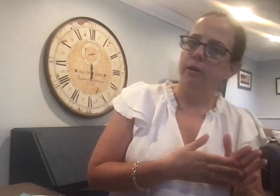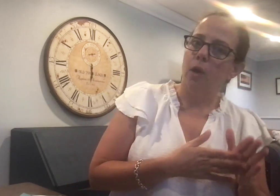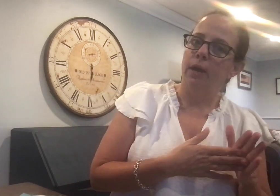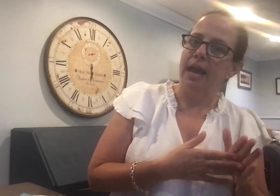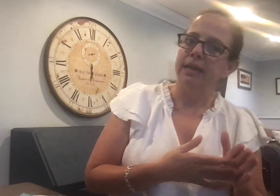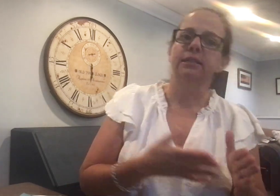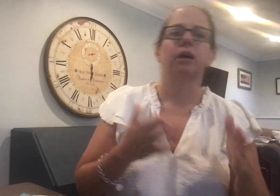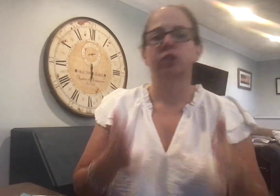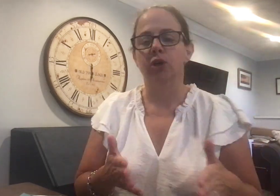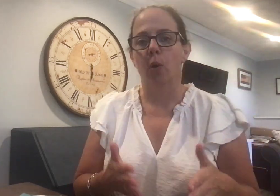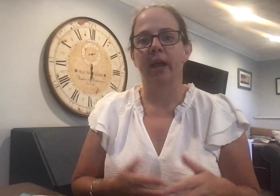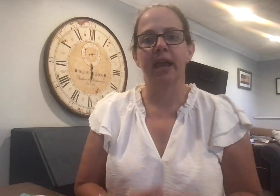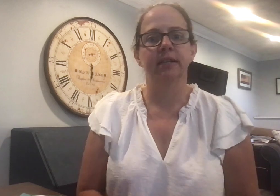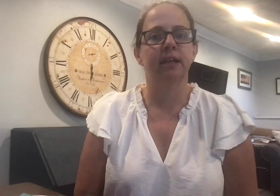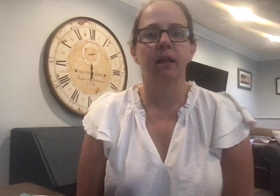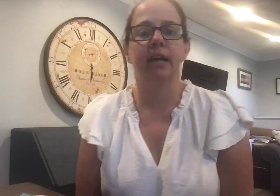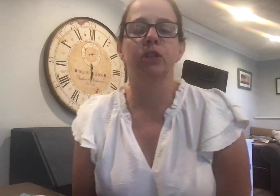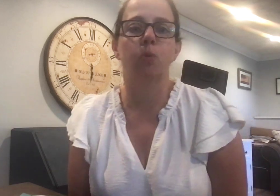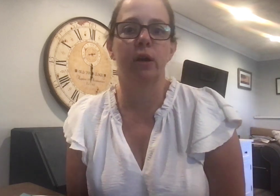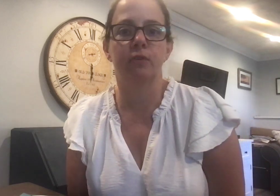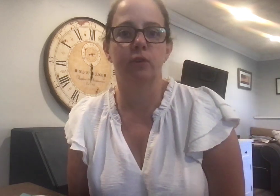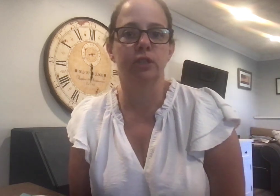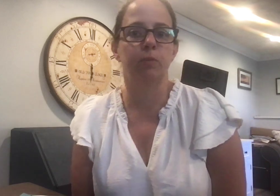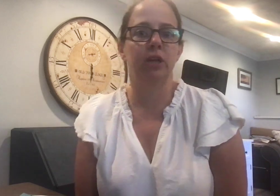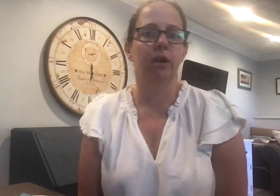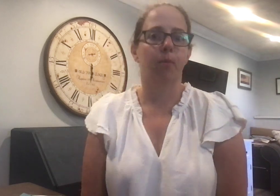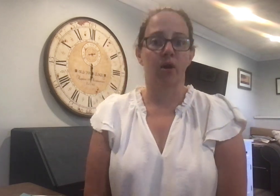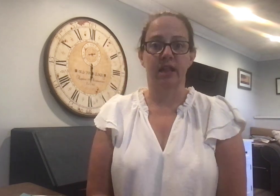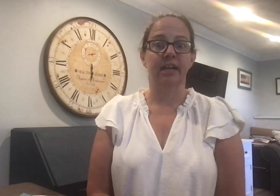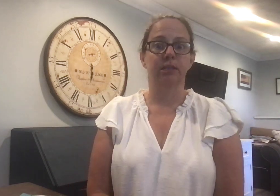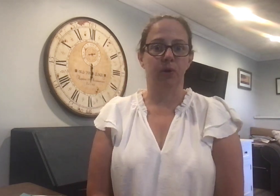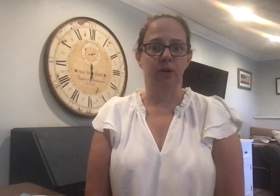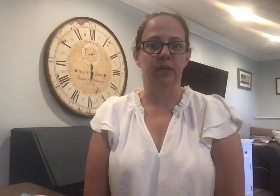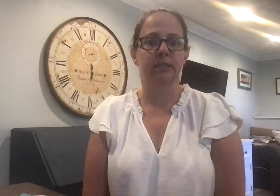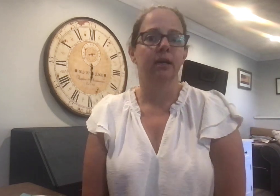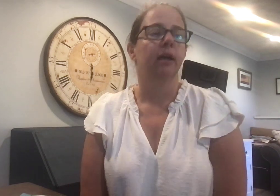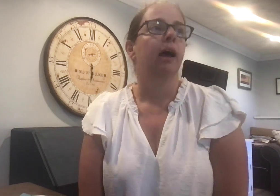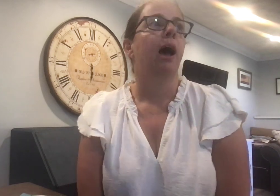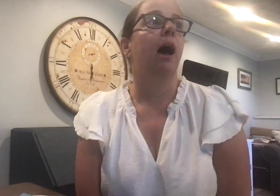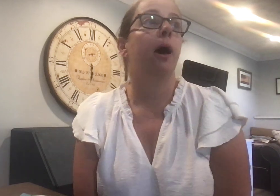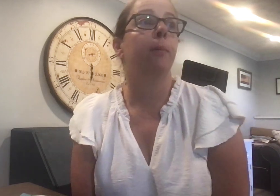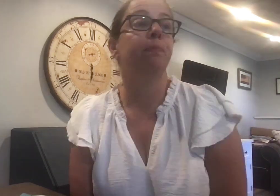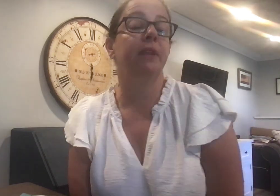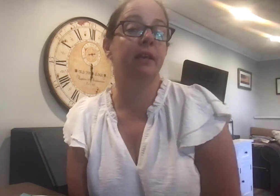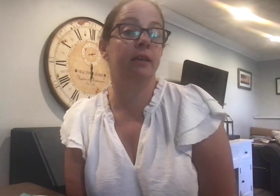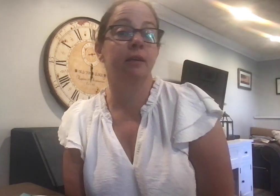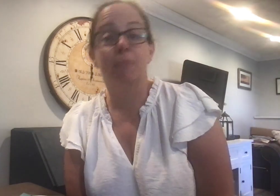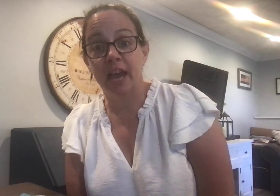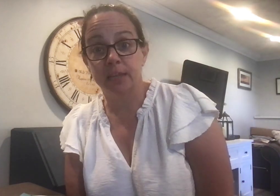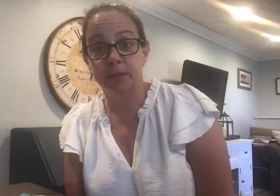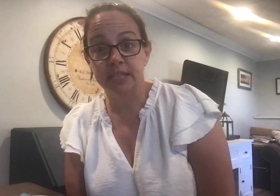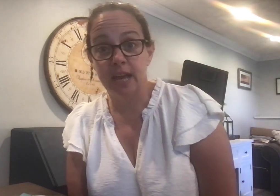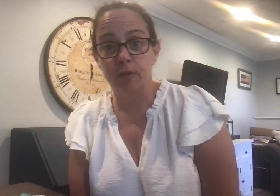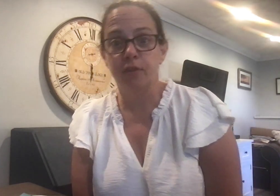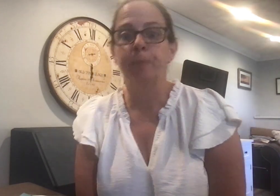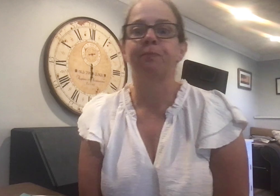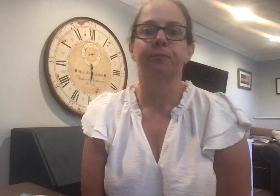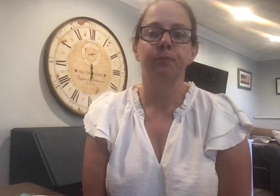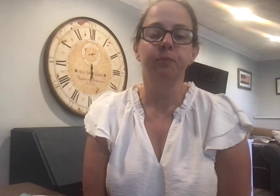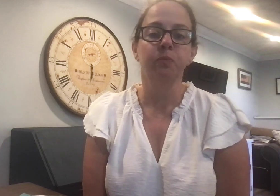knowing ASL to knowing ASL, and it's wonderful to be a part of that experience. My husband is deaf. We